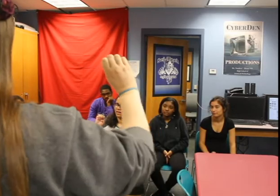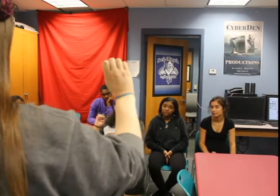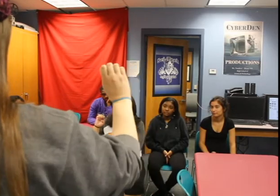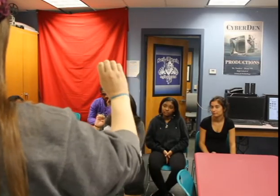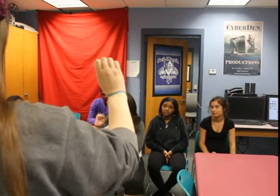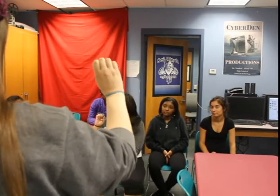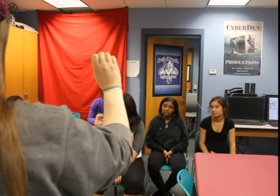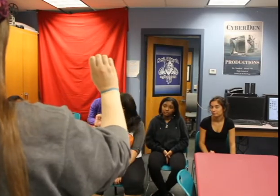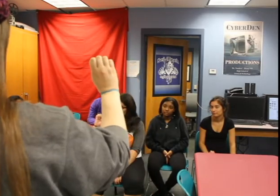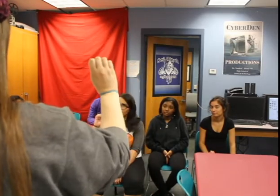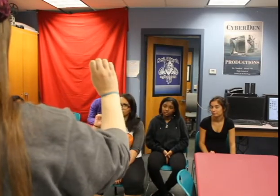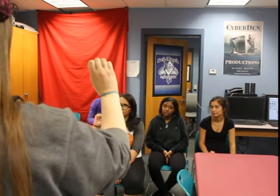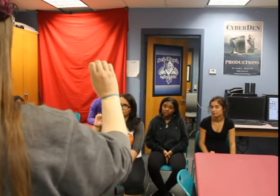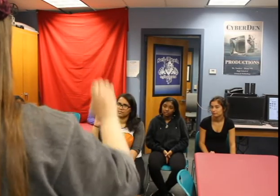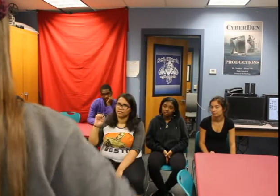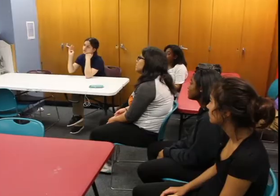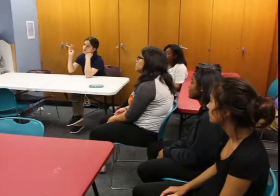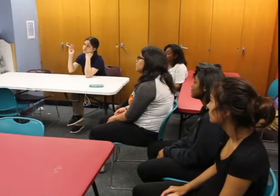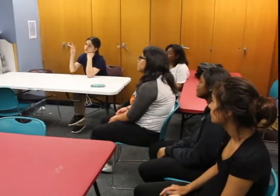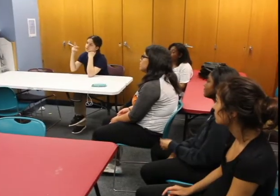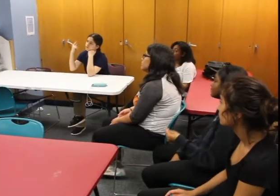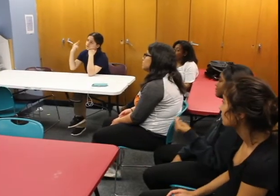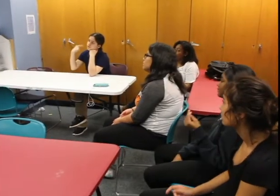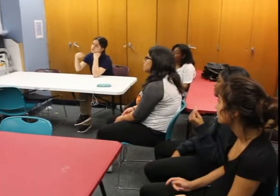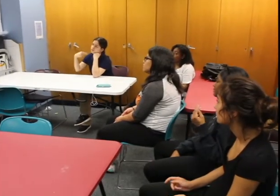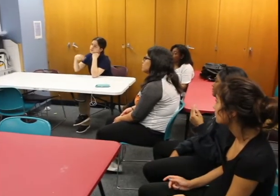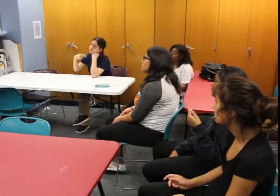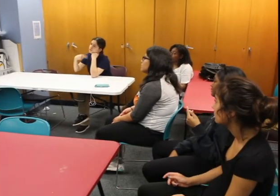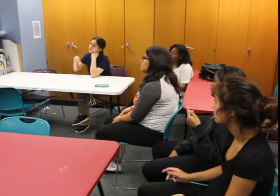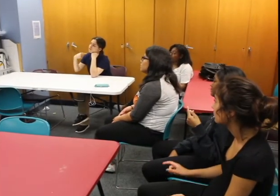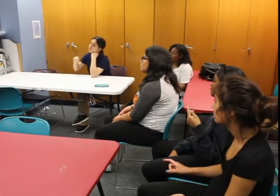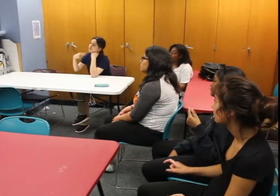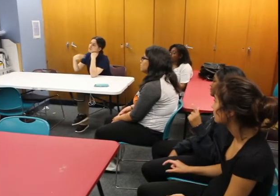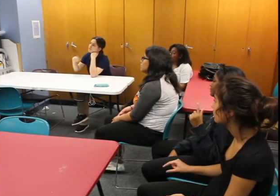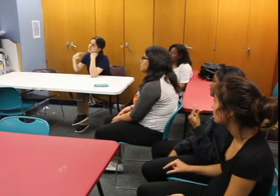by many people across the nation. However, too many schools don't have a teacher who can teach it.